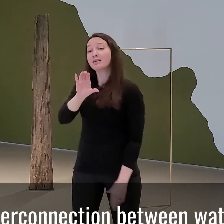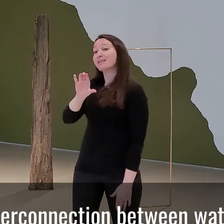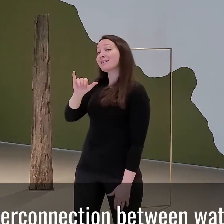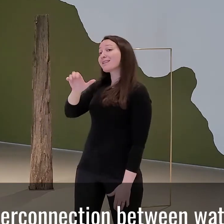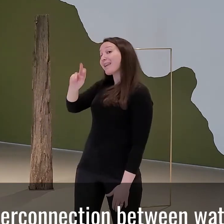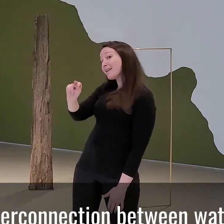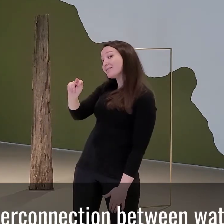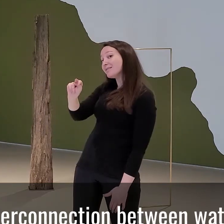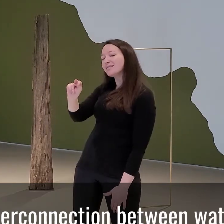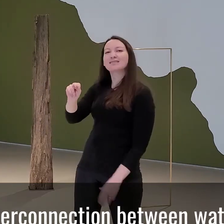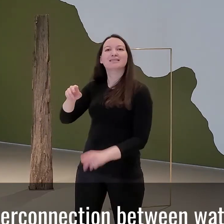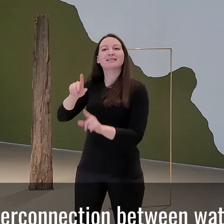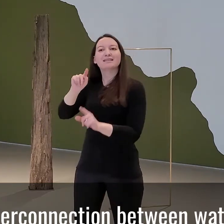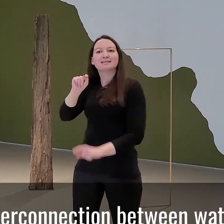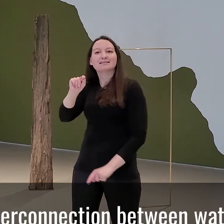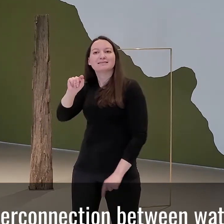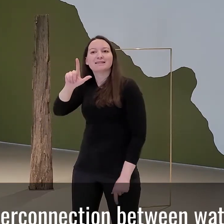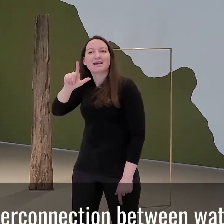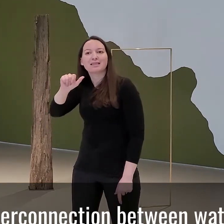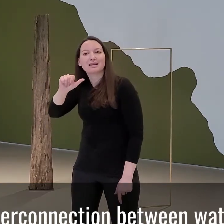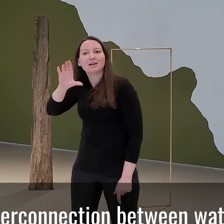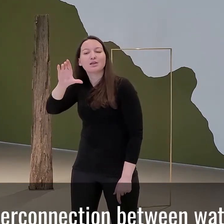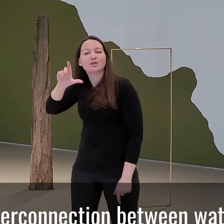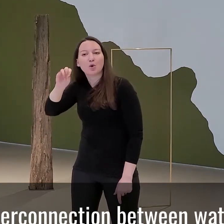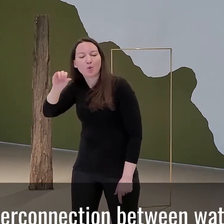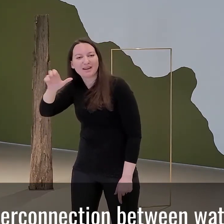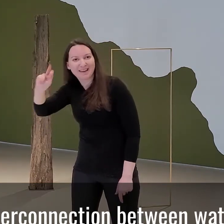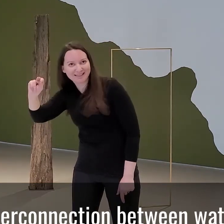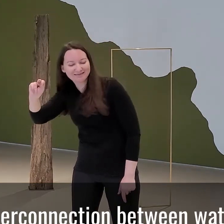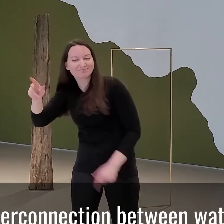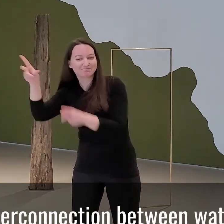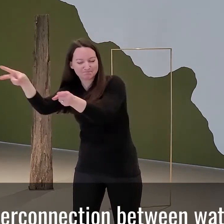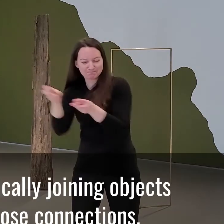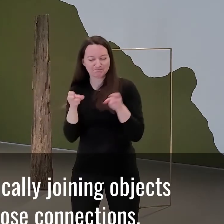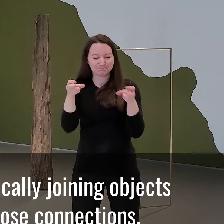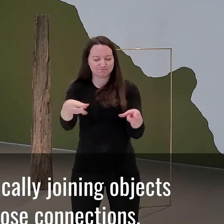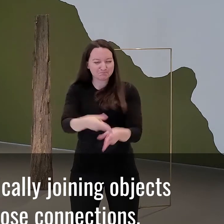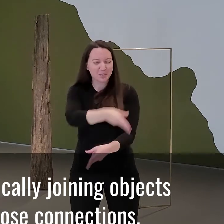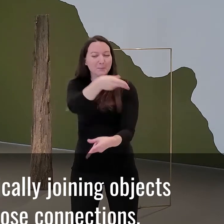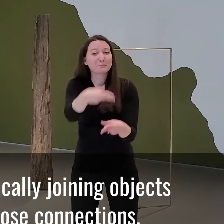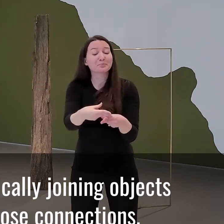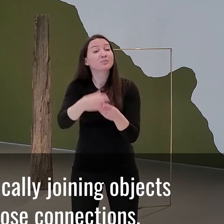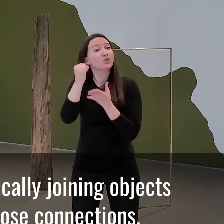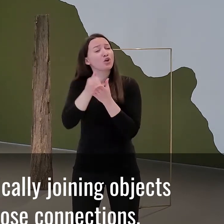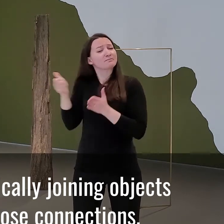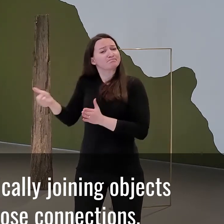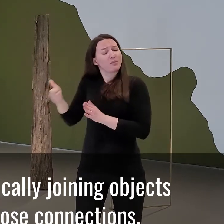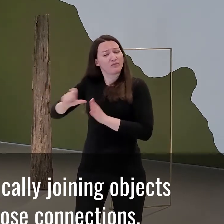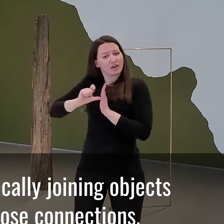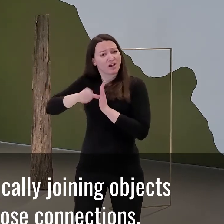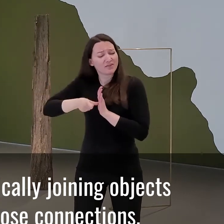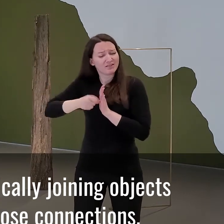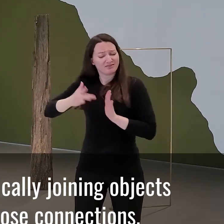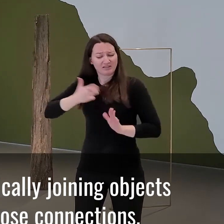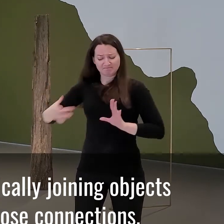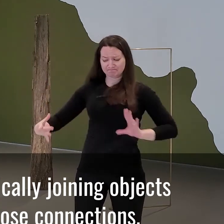artist emphasizes the interconnection between water and humans by physically joining objects